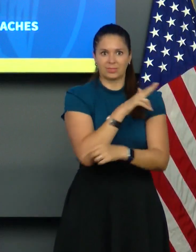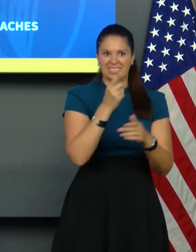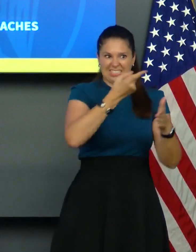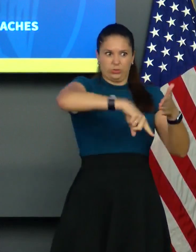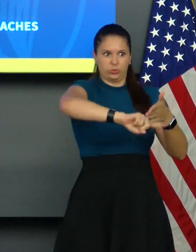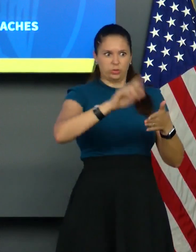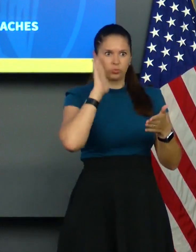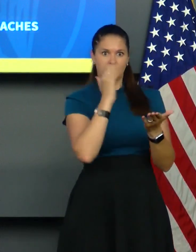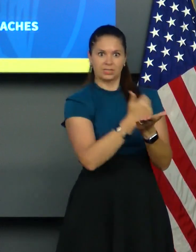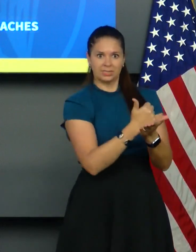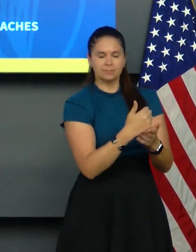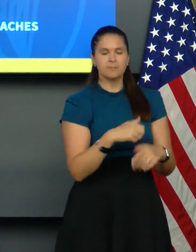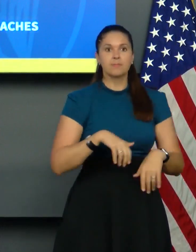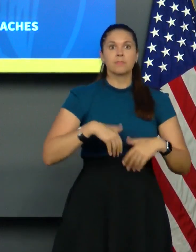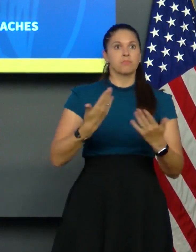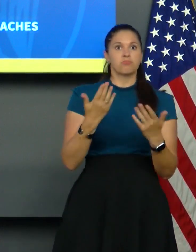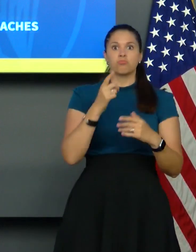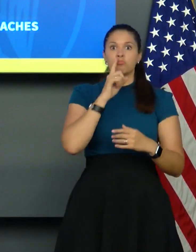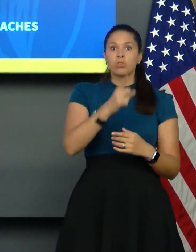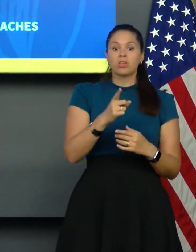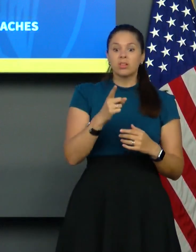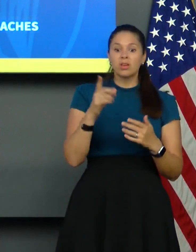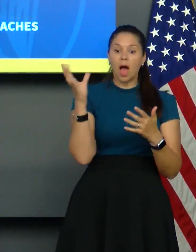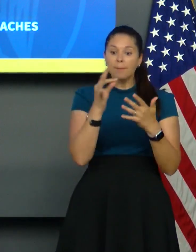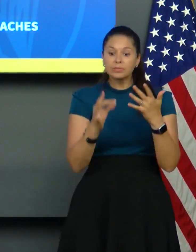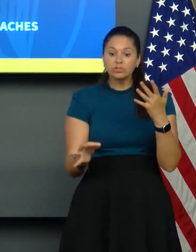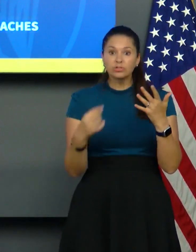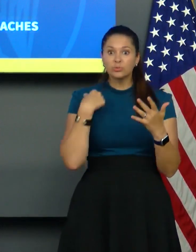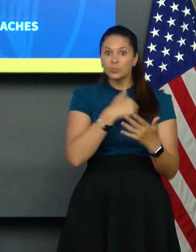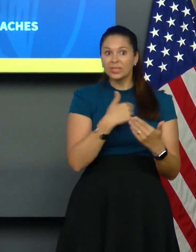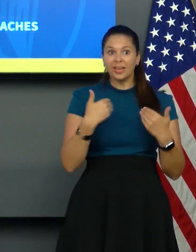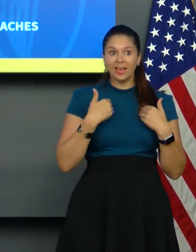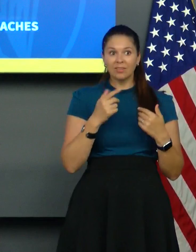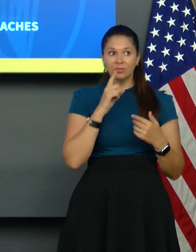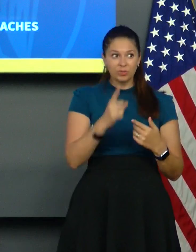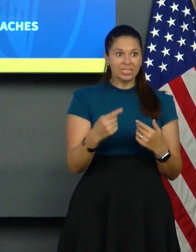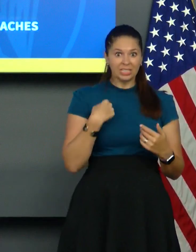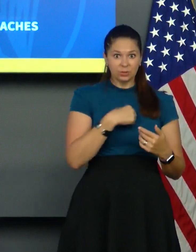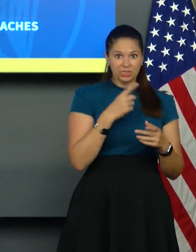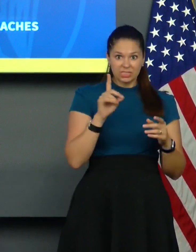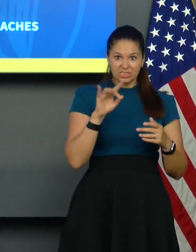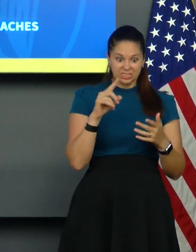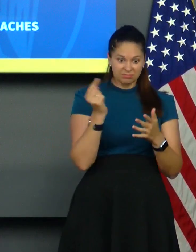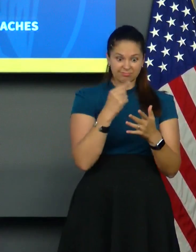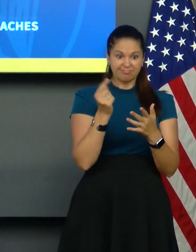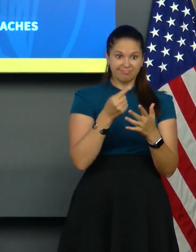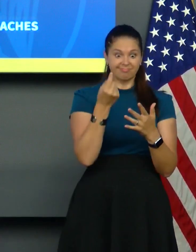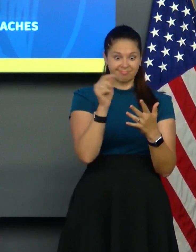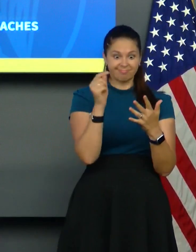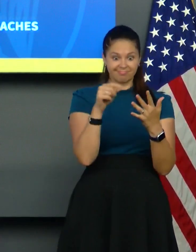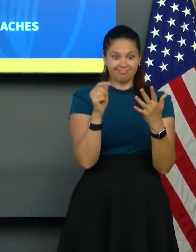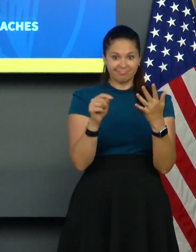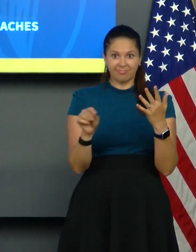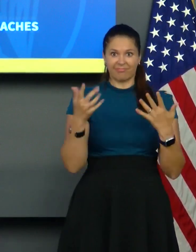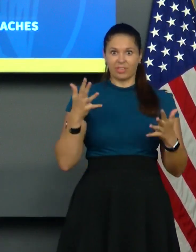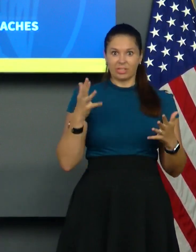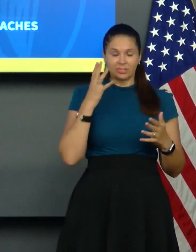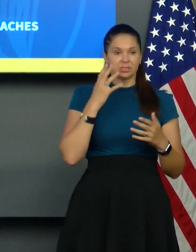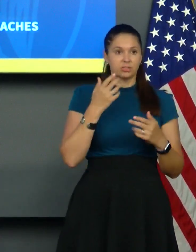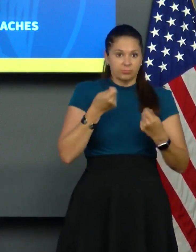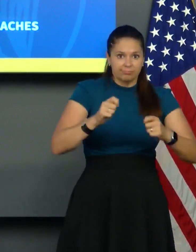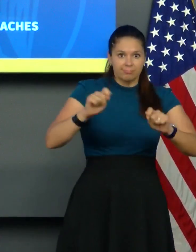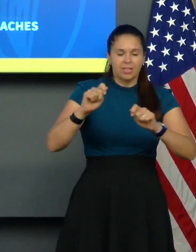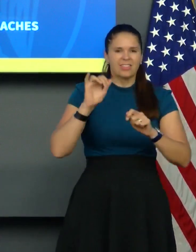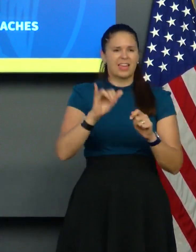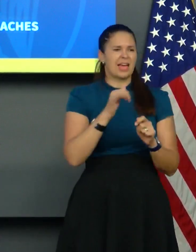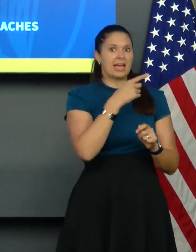assist. But really, the options we have are just about all played out. That's going to be a relatively small